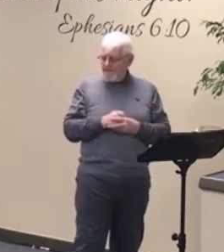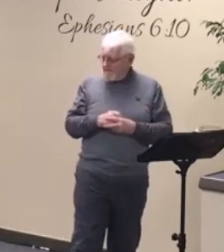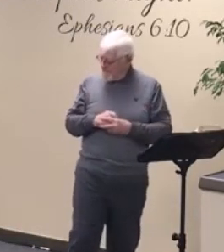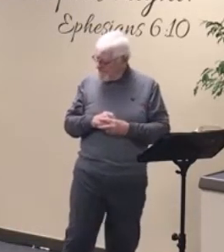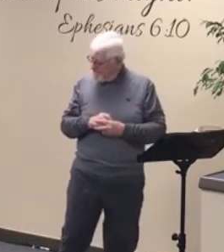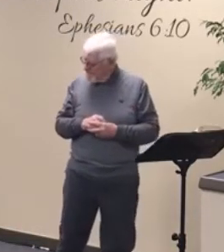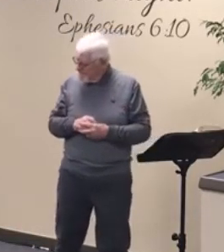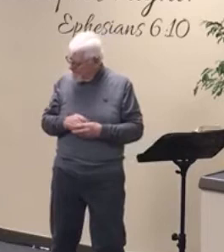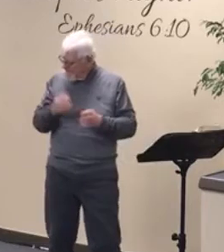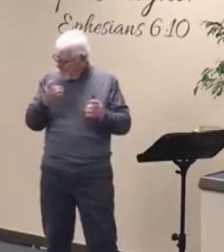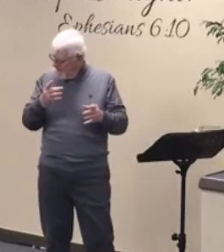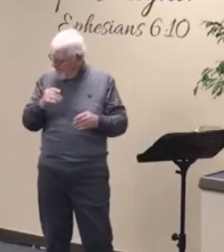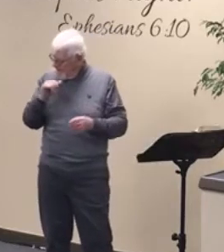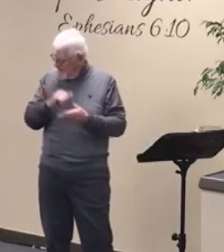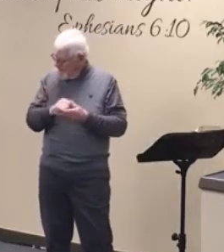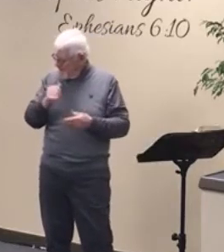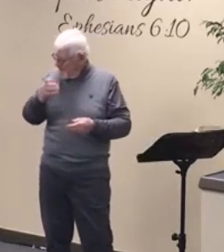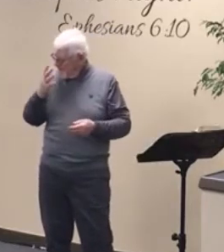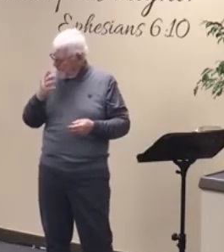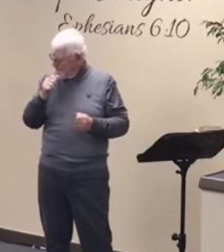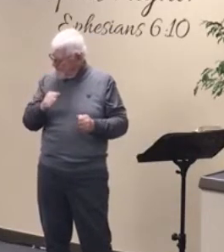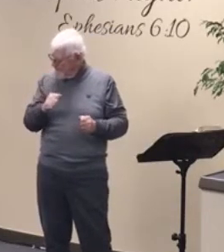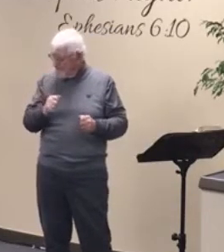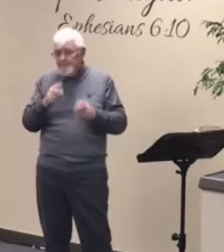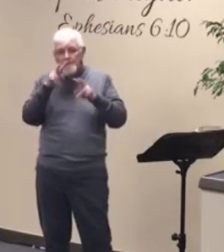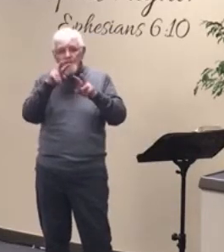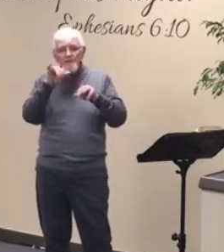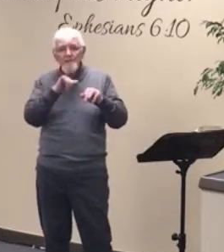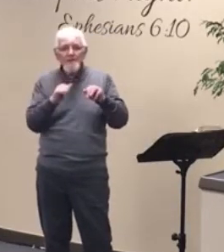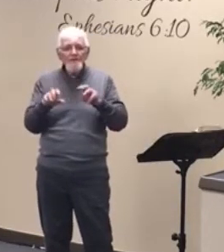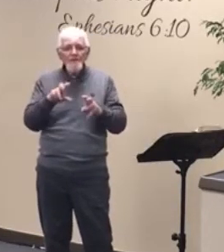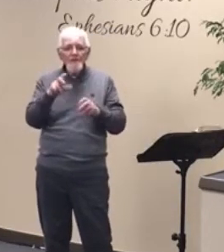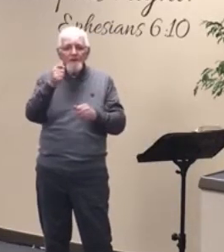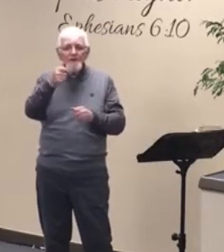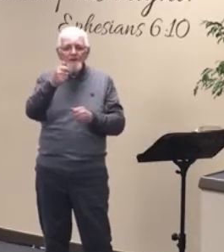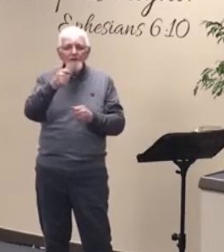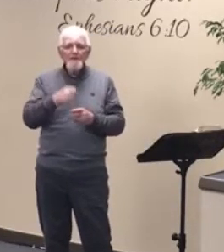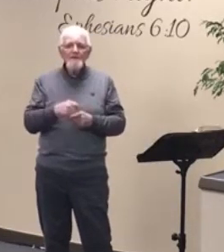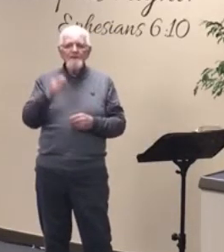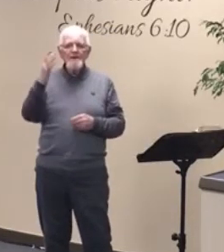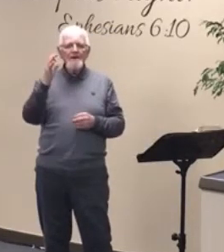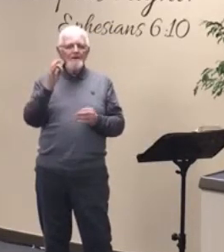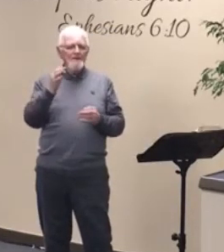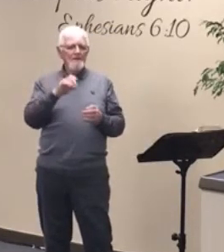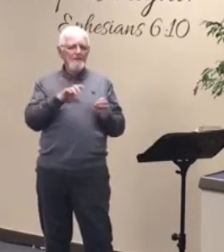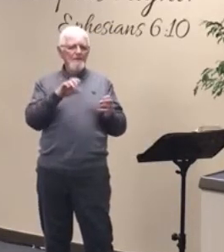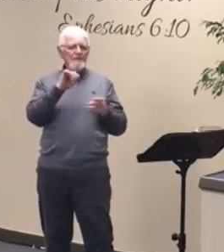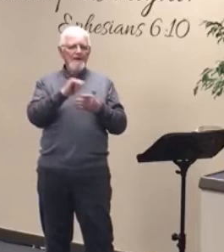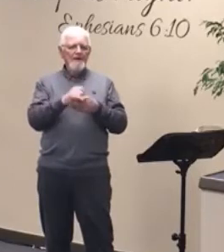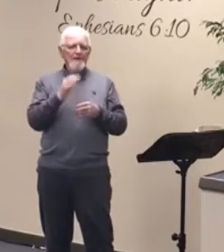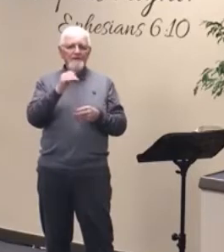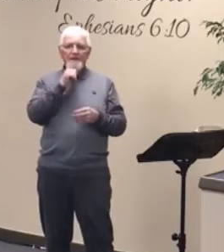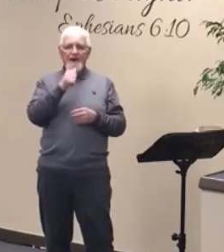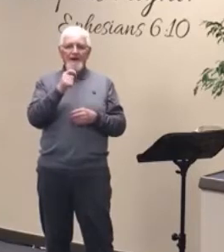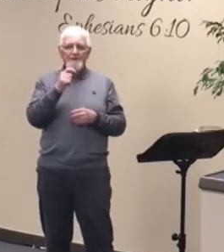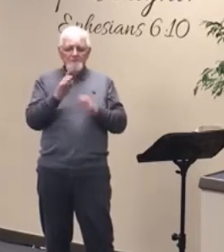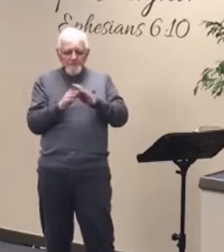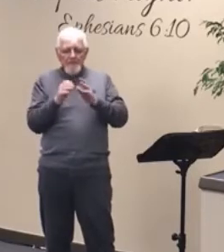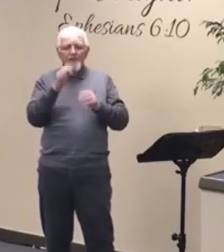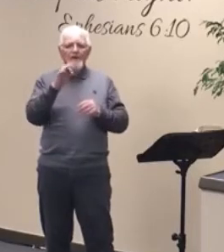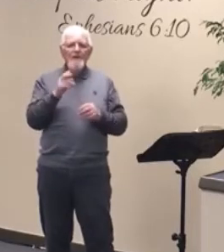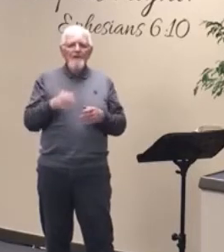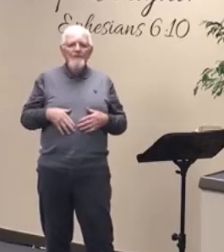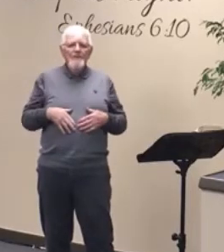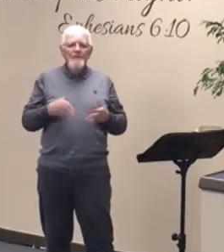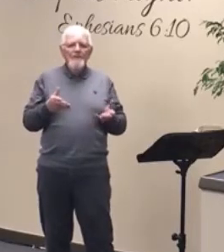know God hates it. I know you can address it yourself, and I know God will eventually address it if you don't. That's the secret of humility. Mm-hmm. Now, what